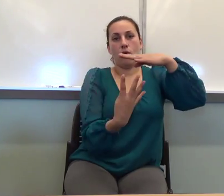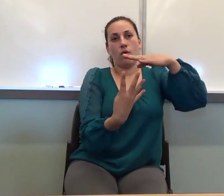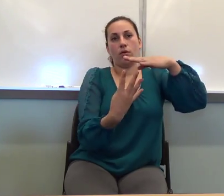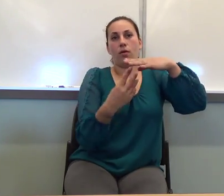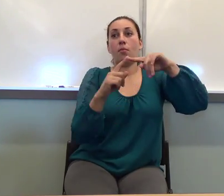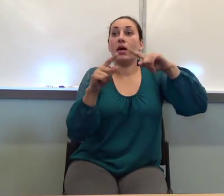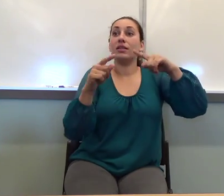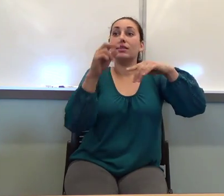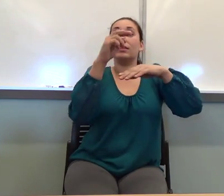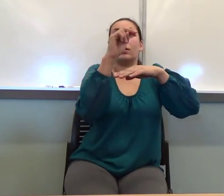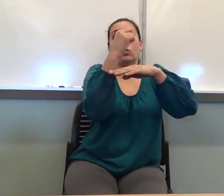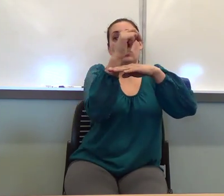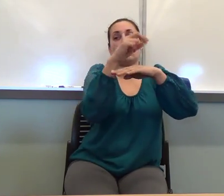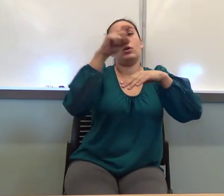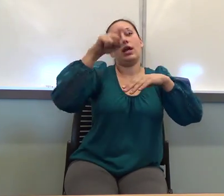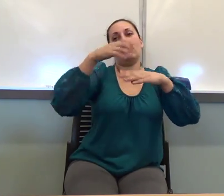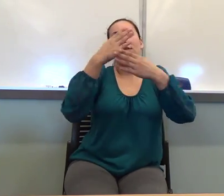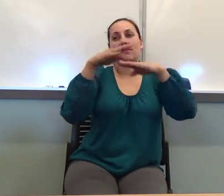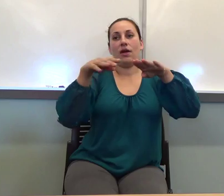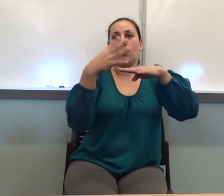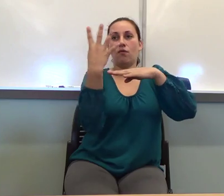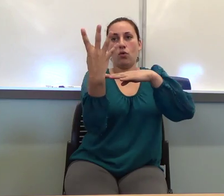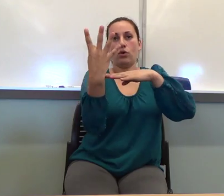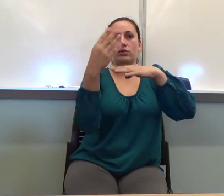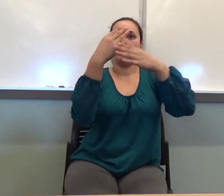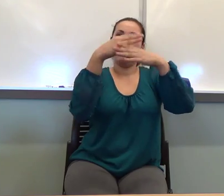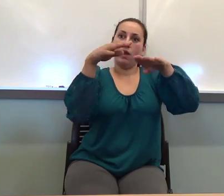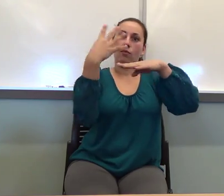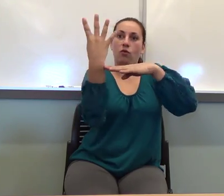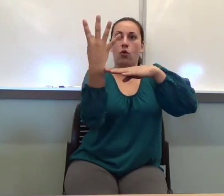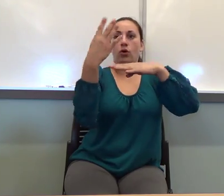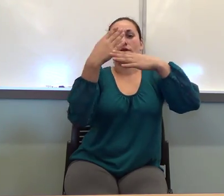the top by 4. So basically, you're always dividing the denominator into the numerator.